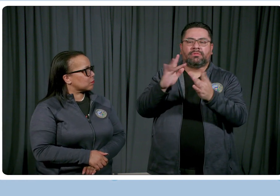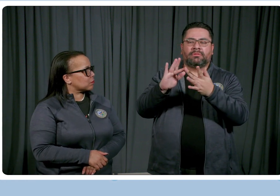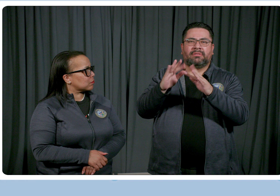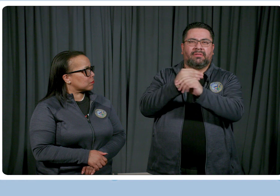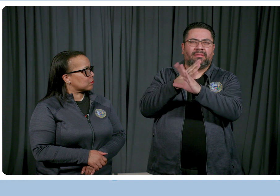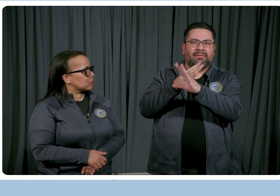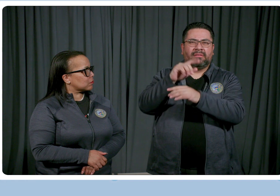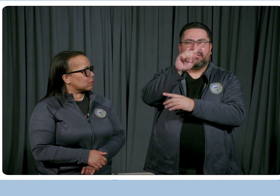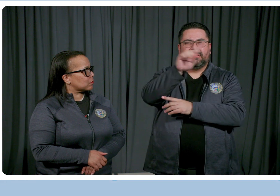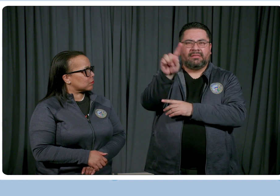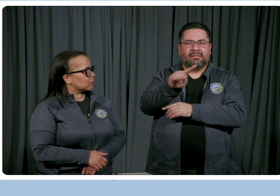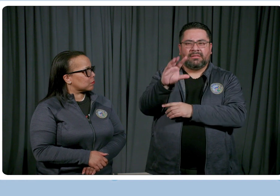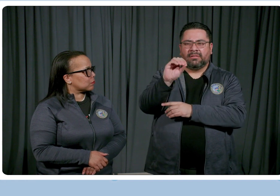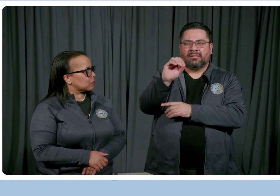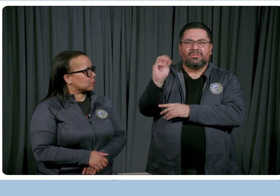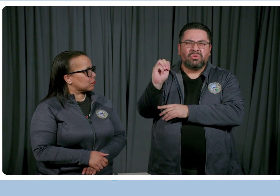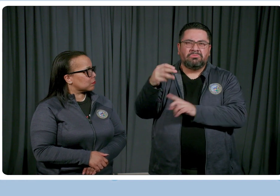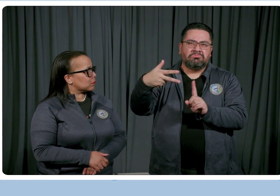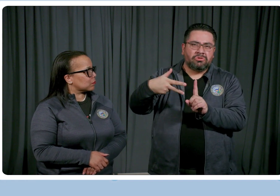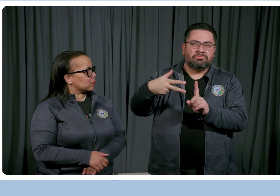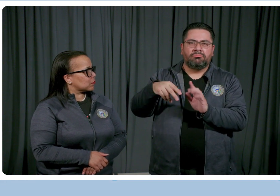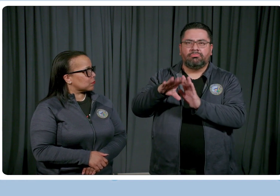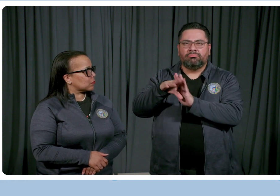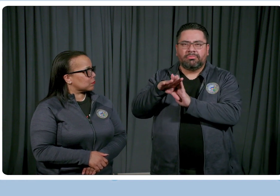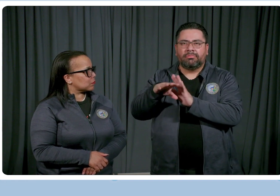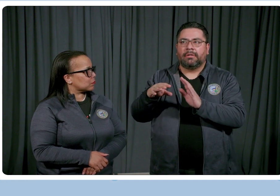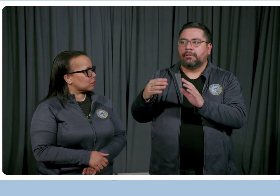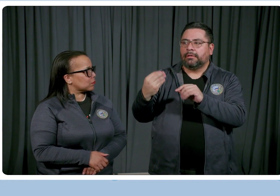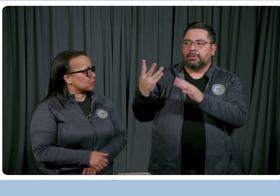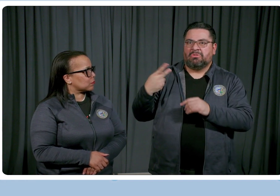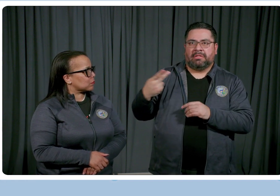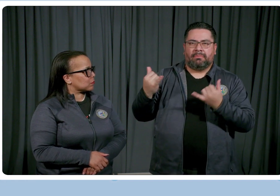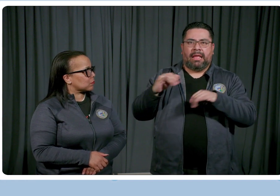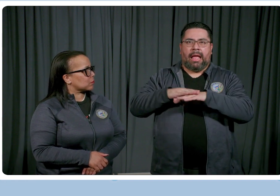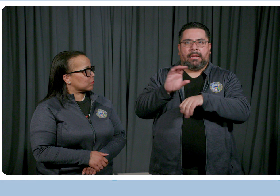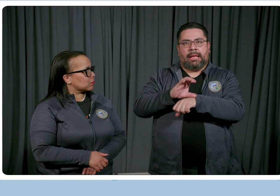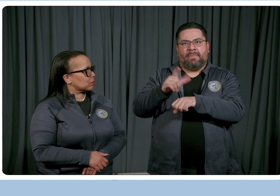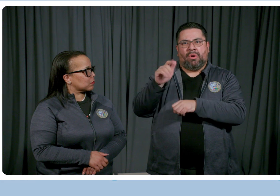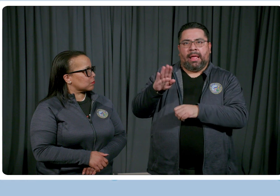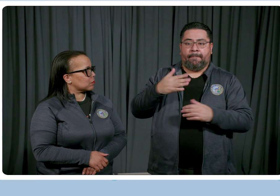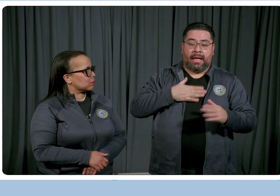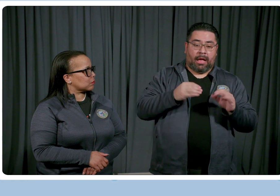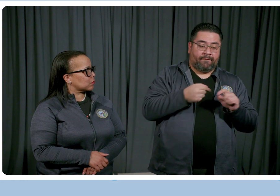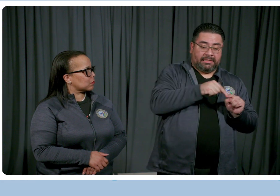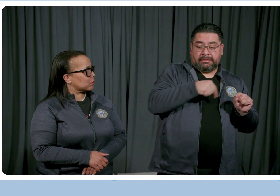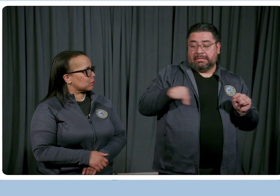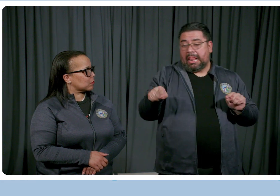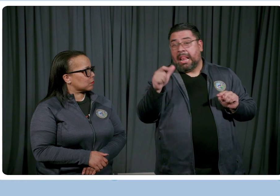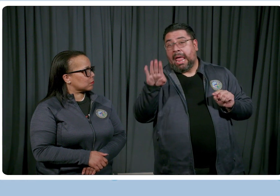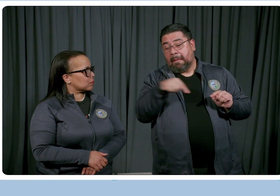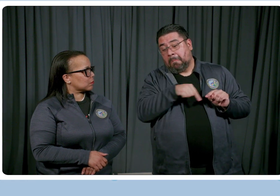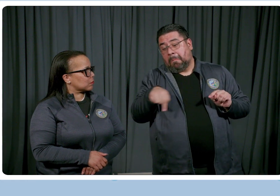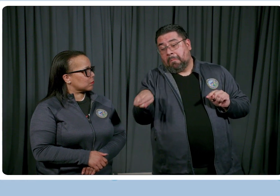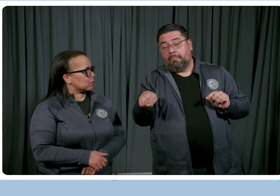interview. And so that was a real challenge. So we spent a lot of time playing around in the computer lab. I was in my office and he was just down the way in